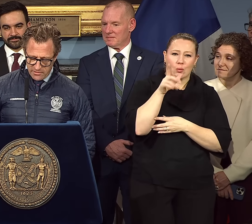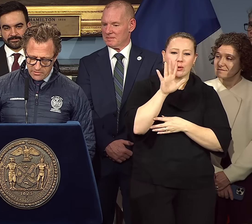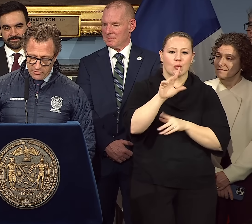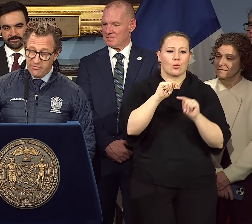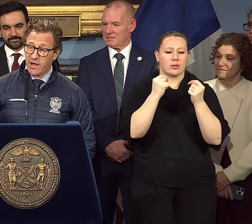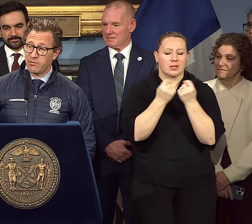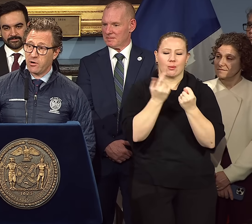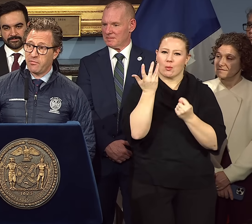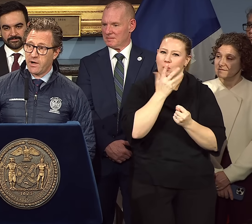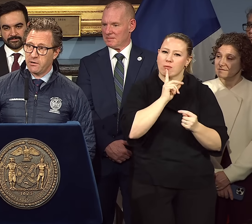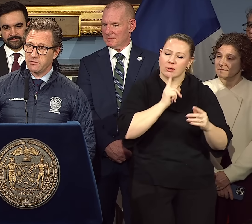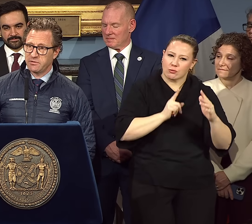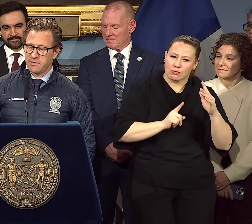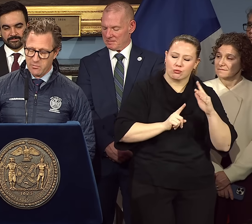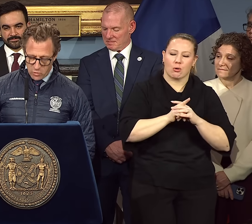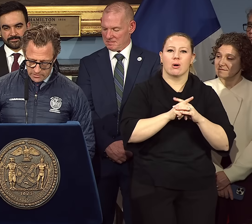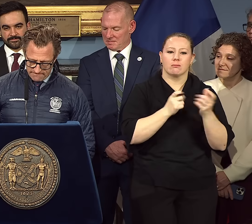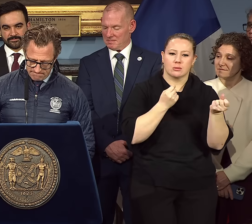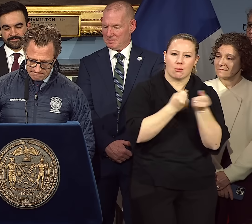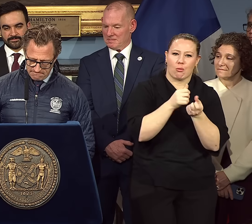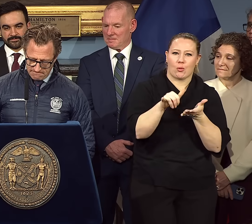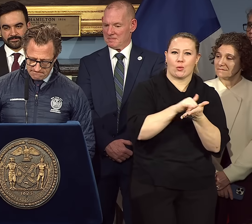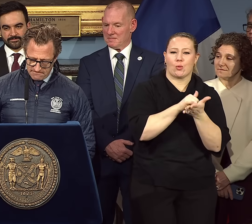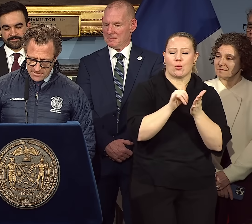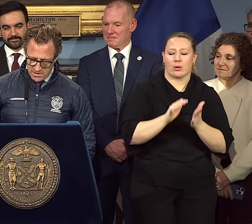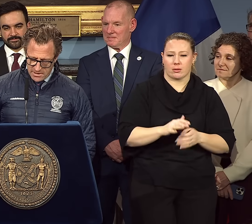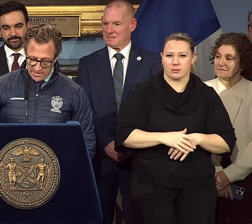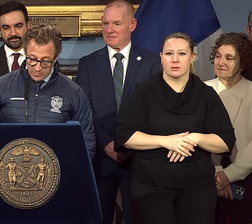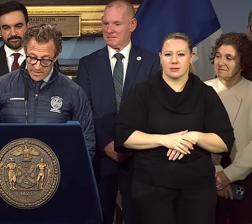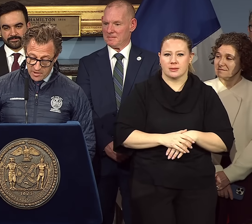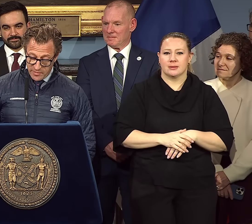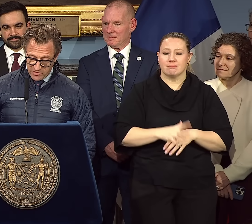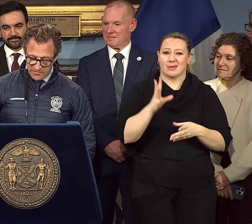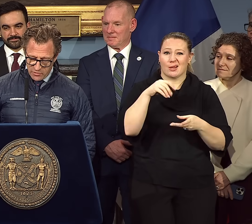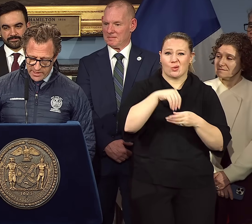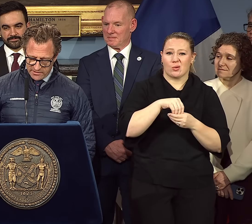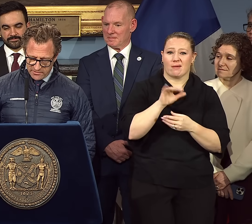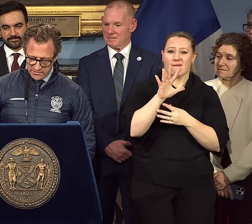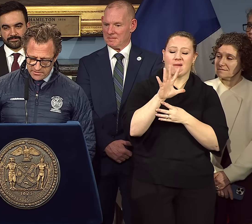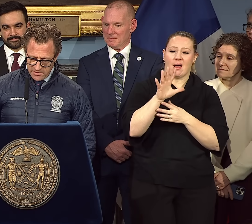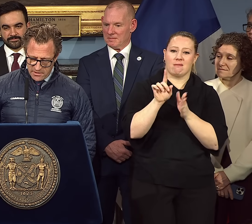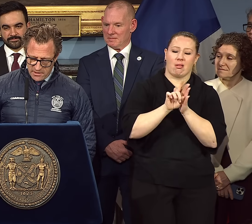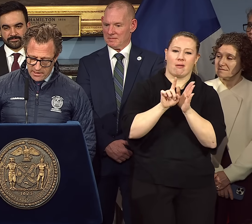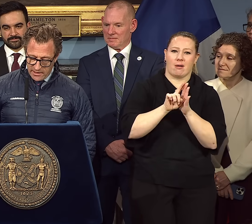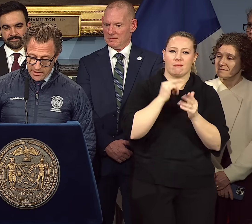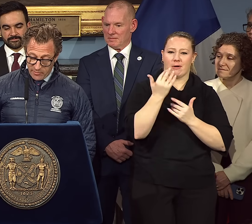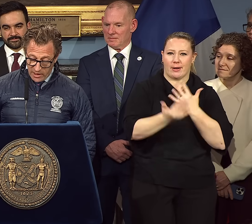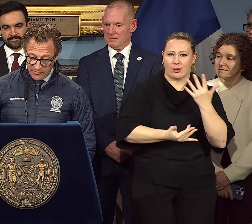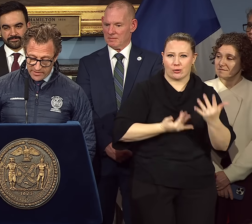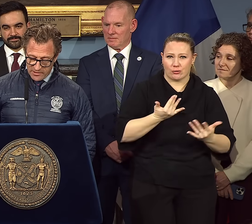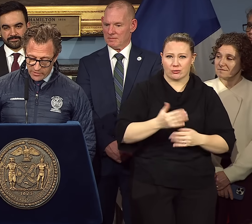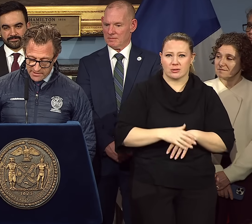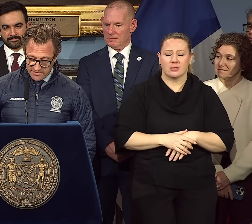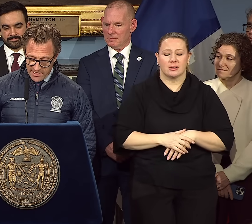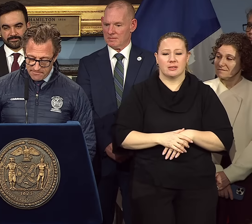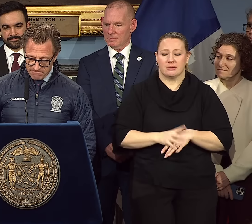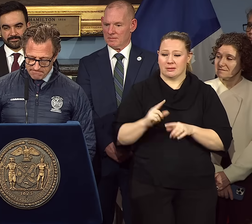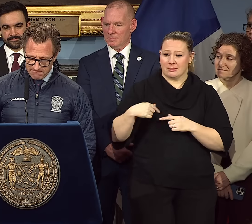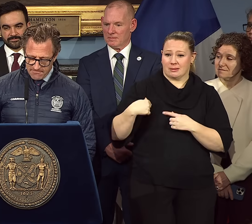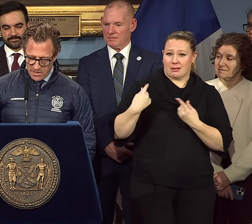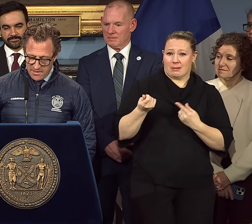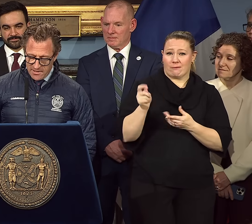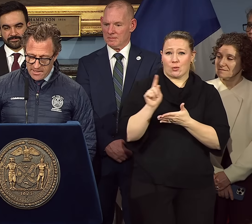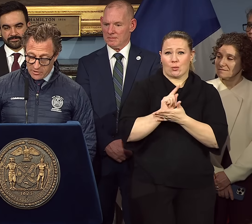days through 5-alarm fires and more. It's been a busy few weeks. And I'm confident that with this